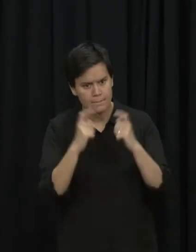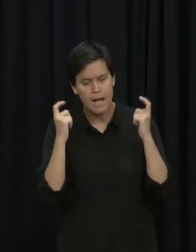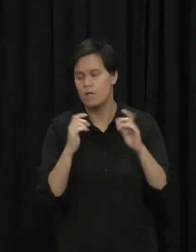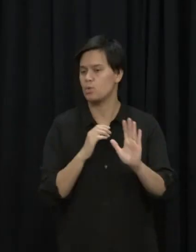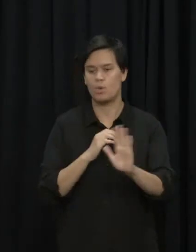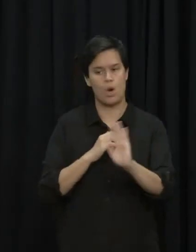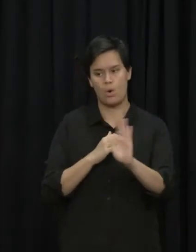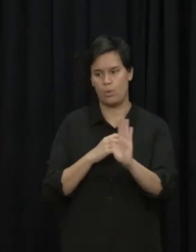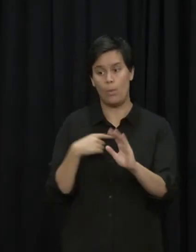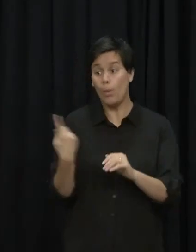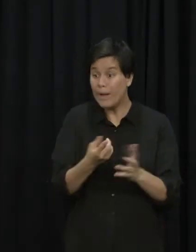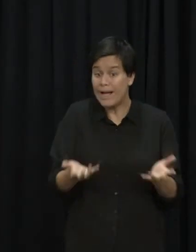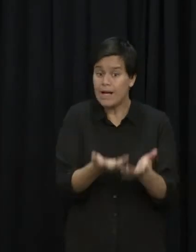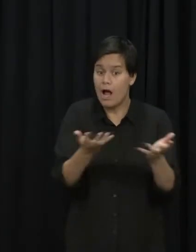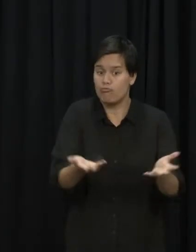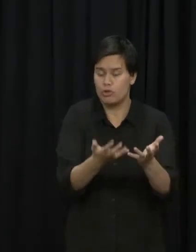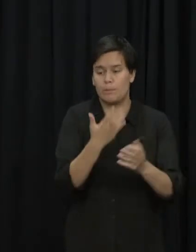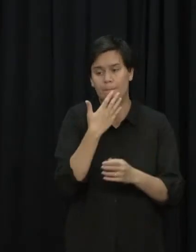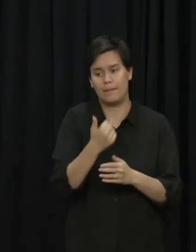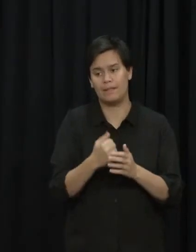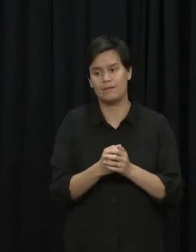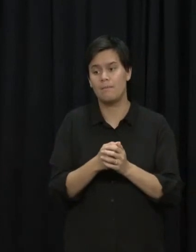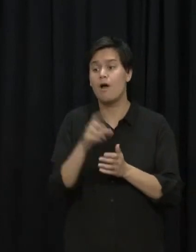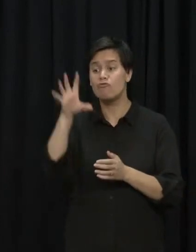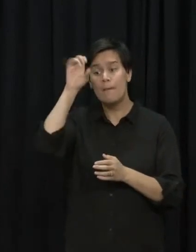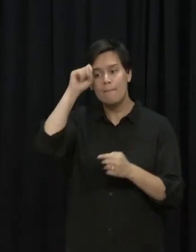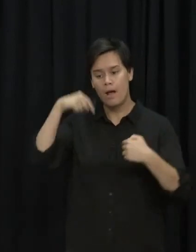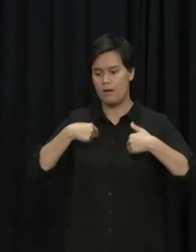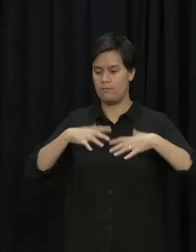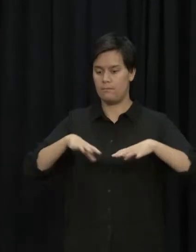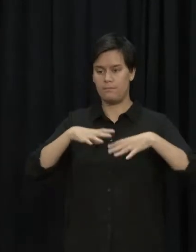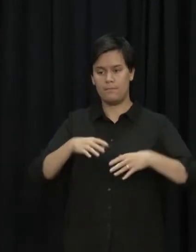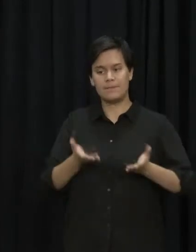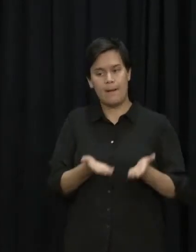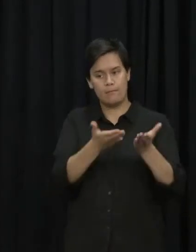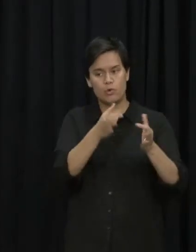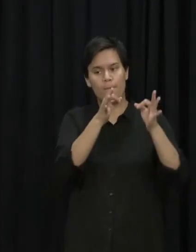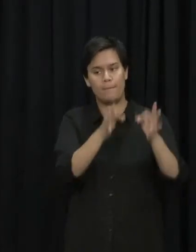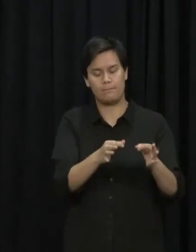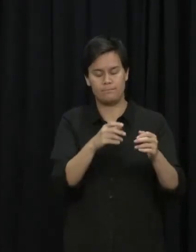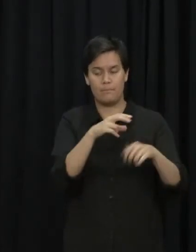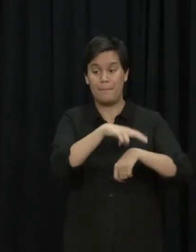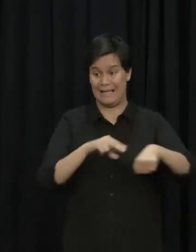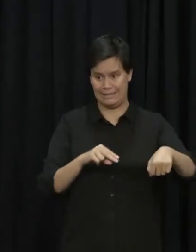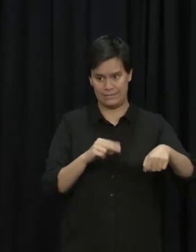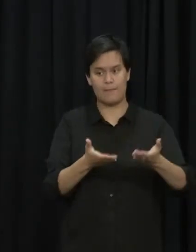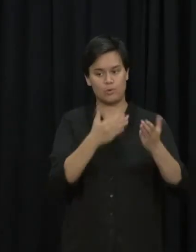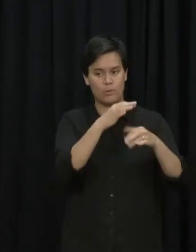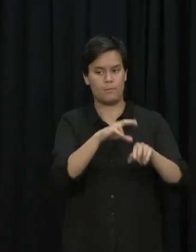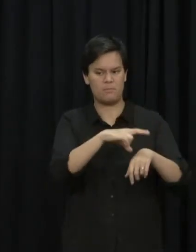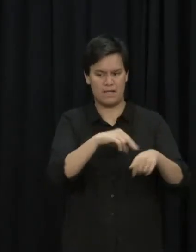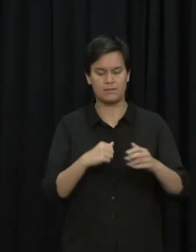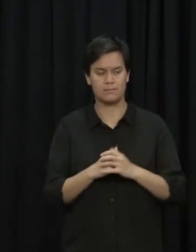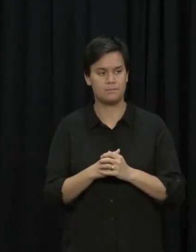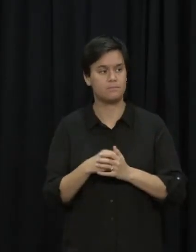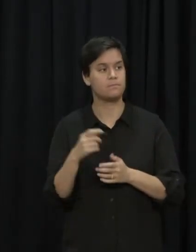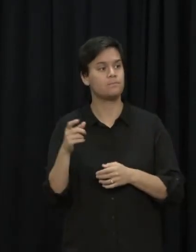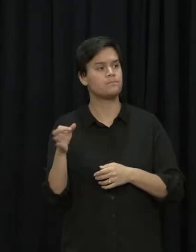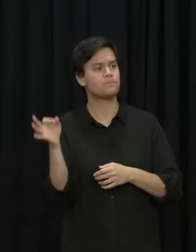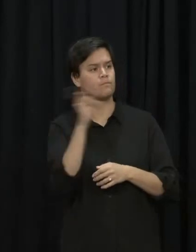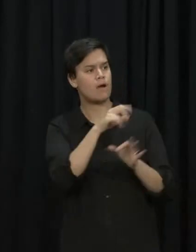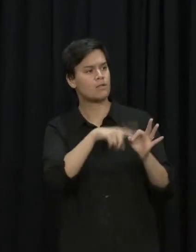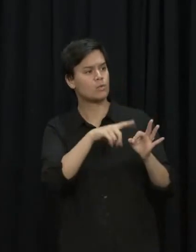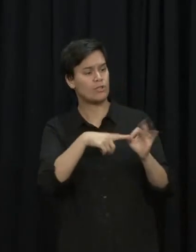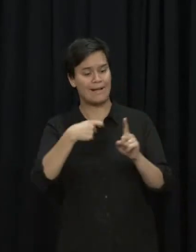ultimately the enforcement action is still left to the police there. Can I just ask quickly about the context for KFC Botany? I mean, we know that there